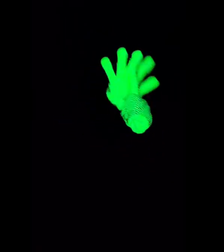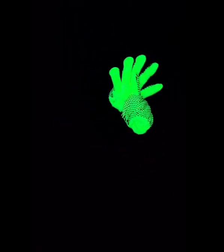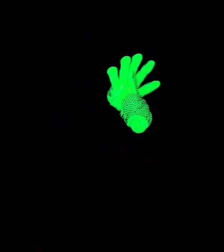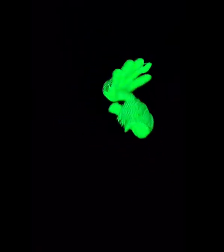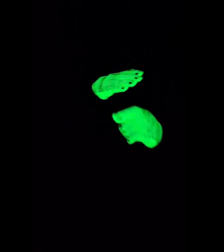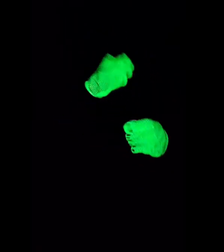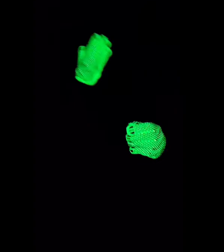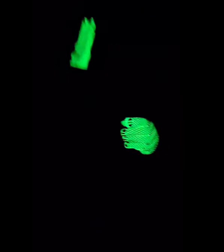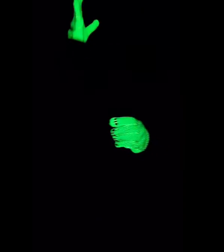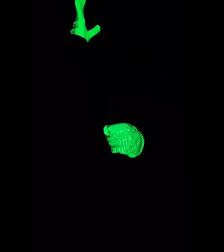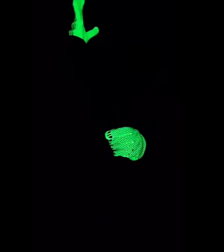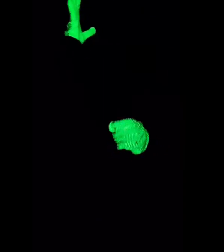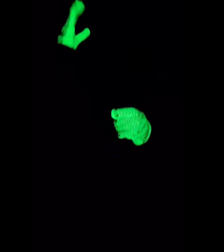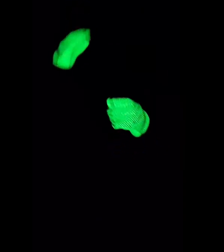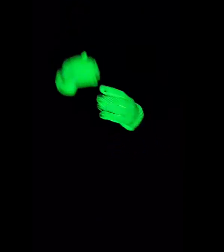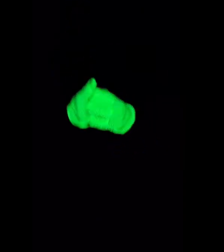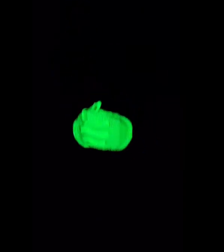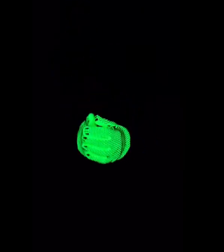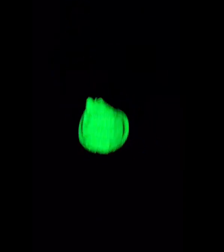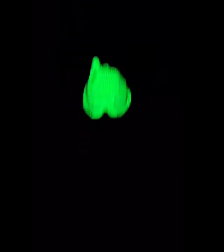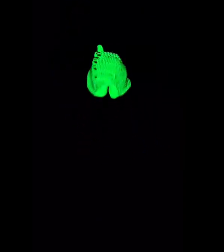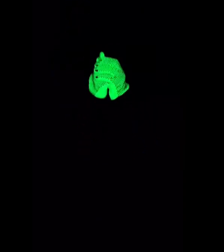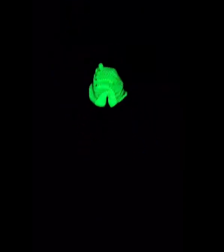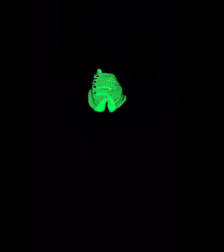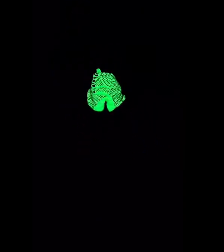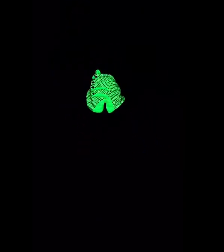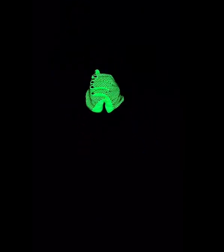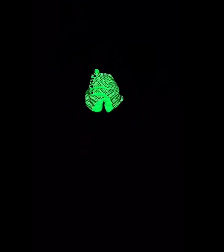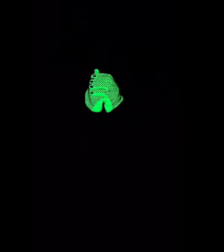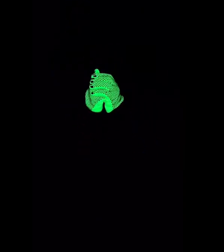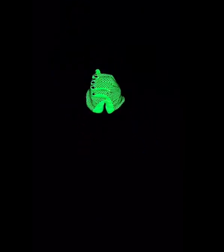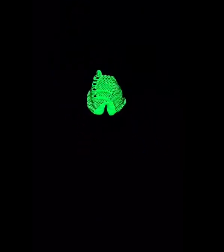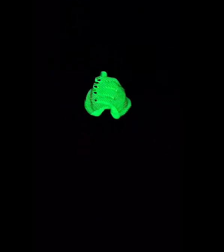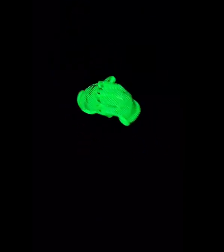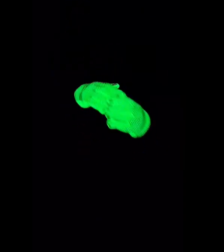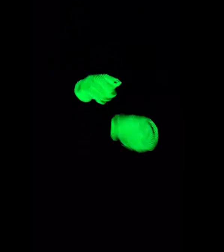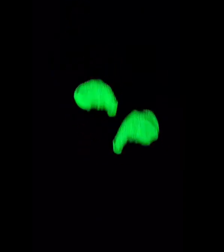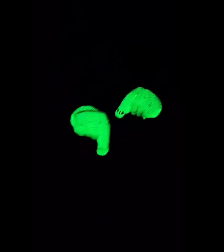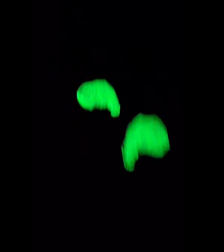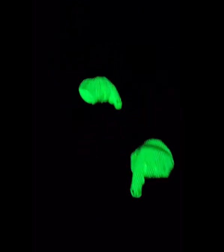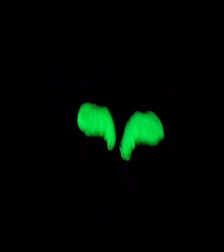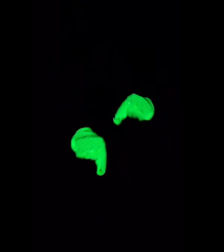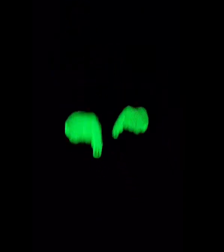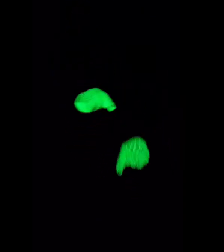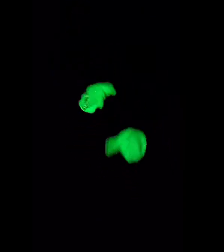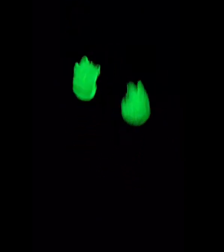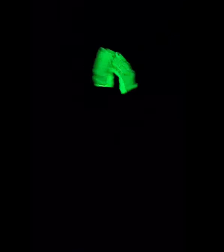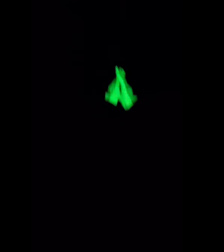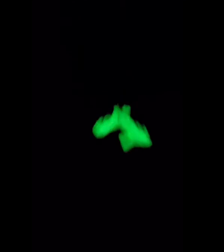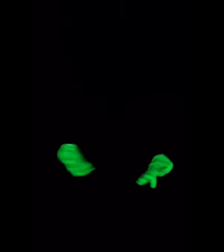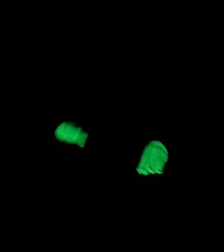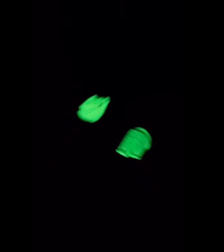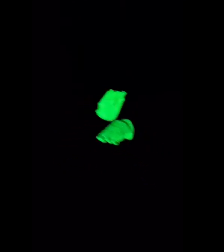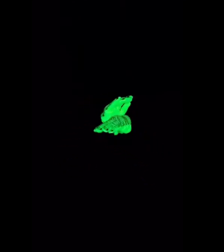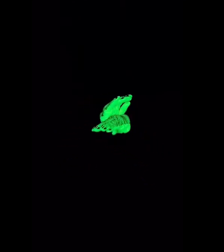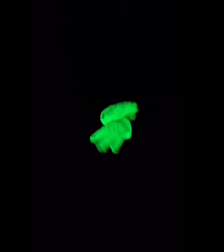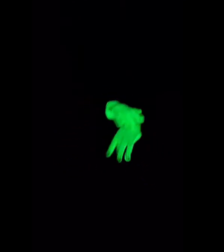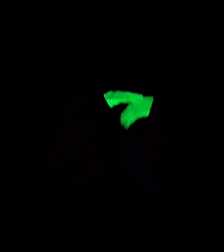flicker in one hand and dad's hand in the other Take me back to silent night, my